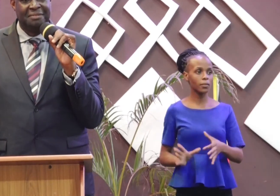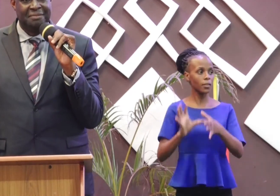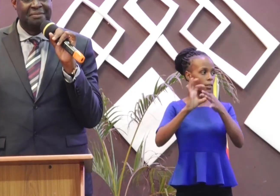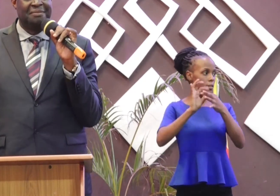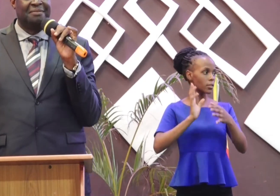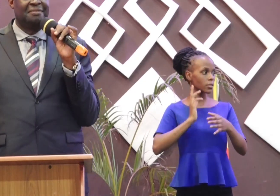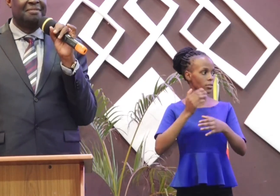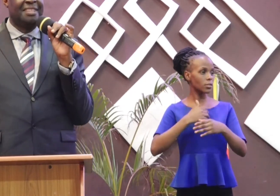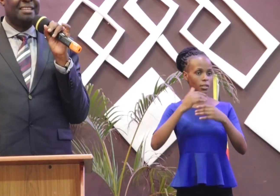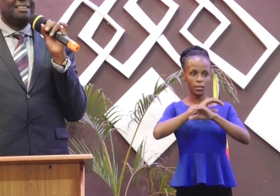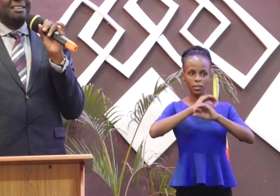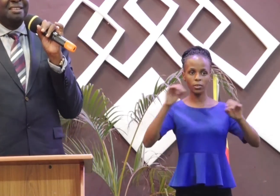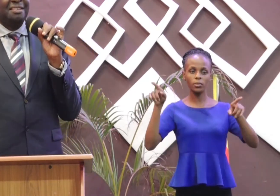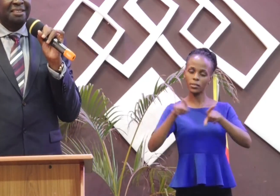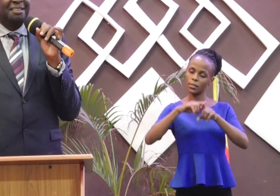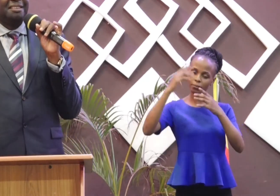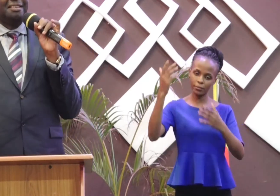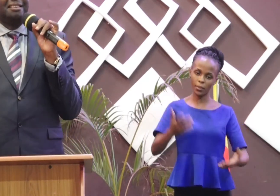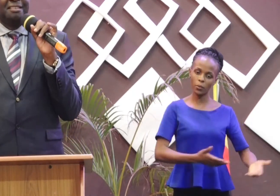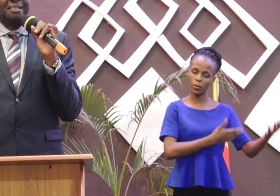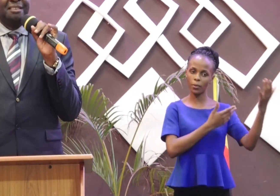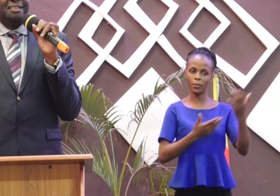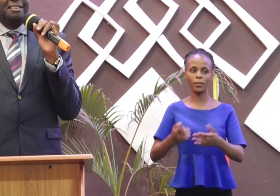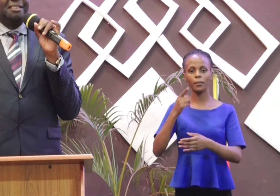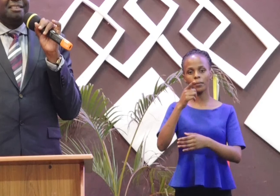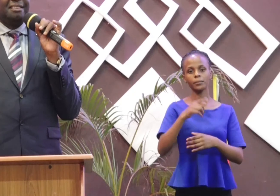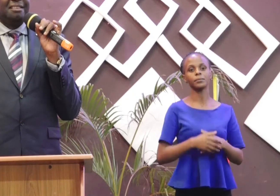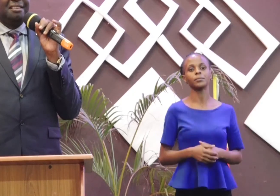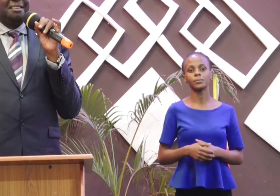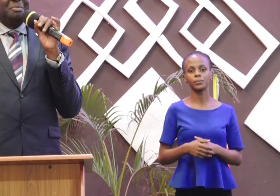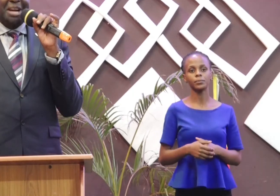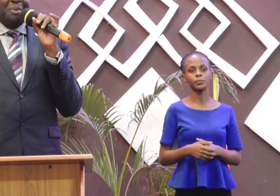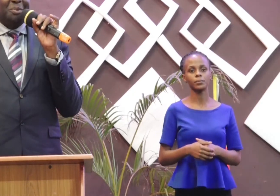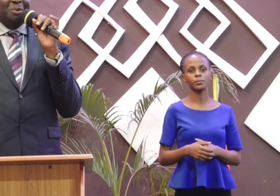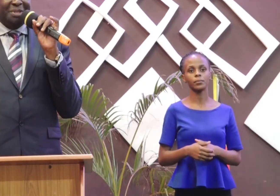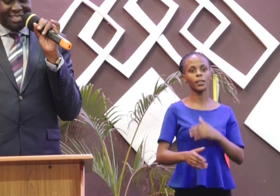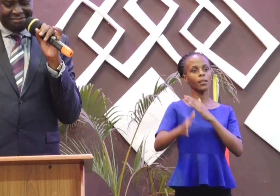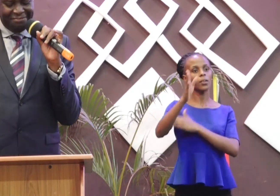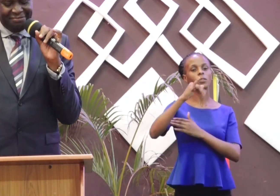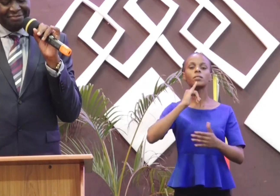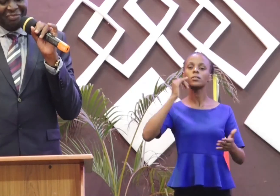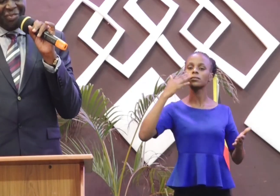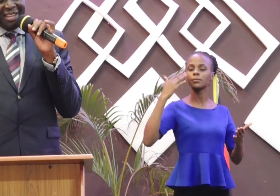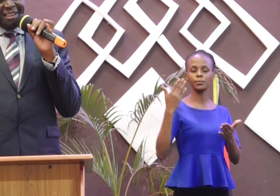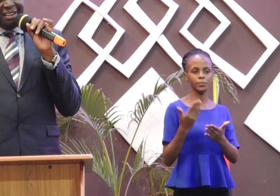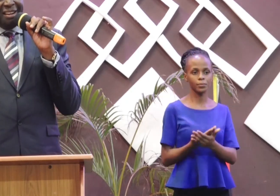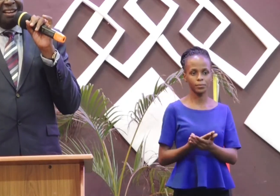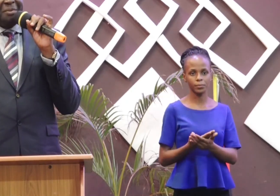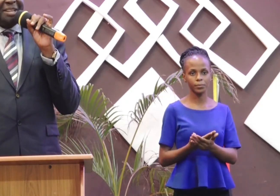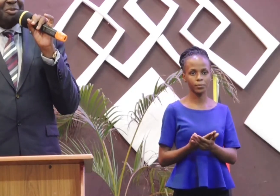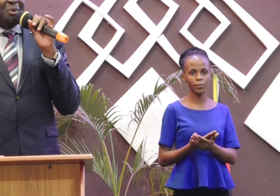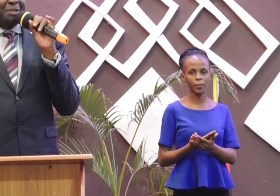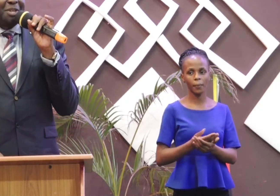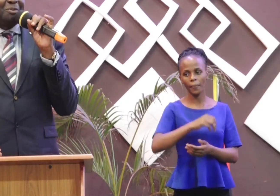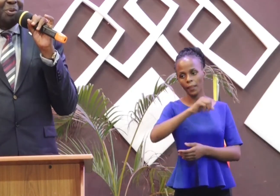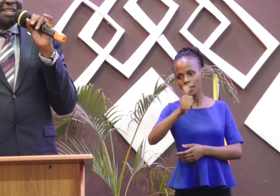believe God is going to enable us, and even those of you that had not yet joined us, please, we welcome you. Nkama mruonji. God is good.